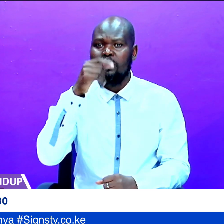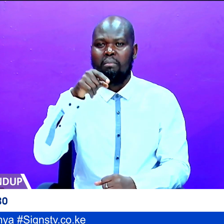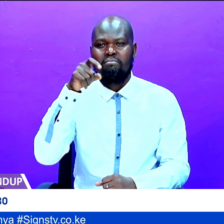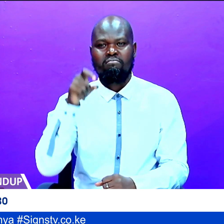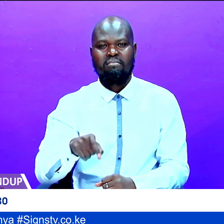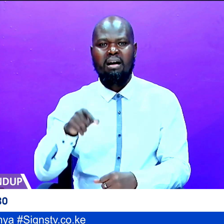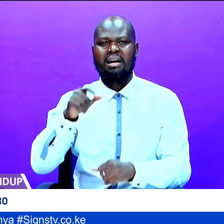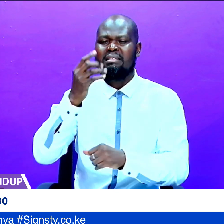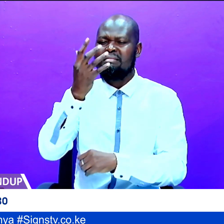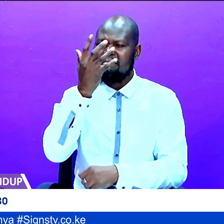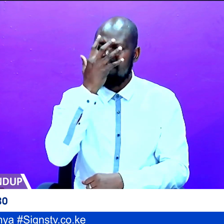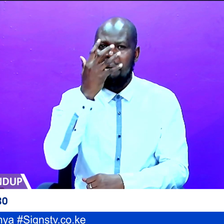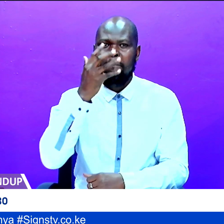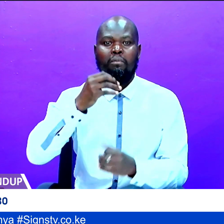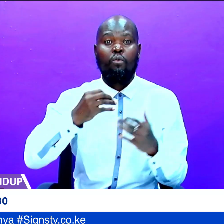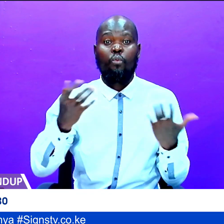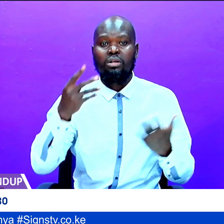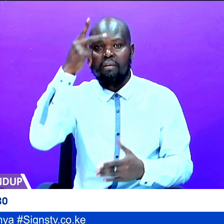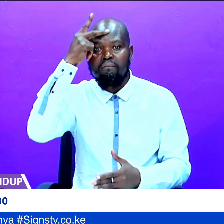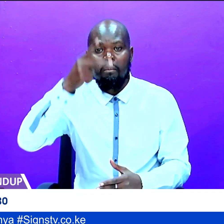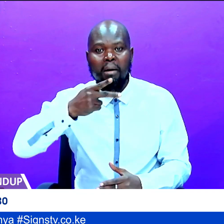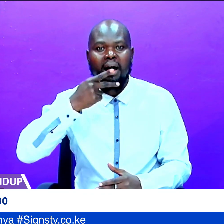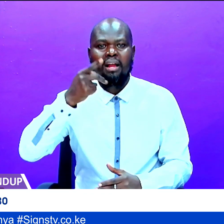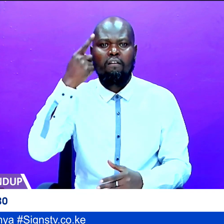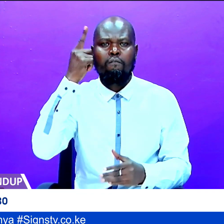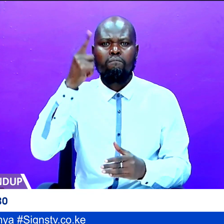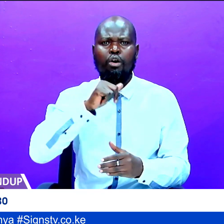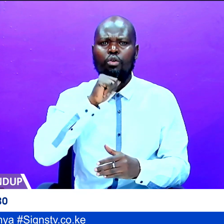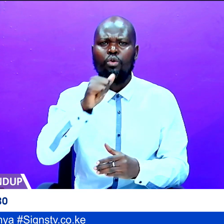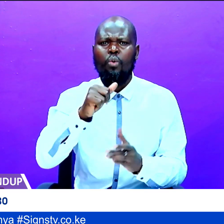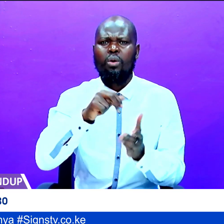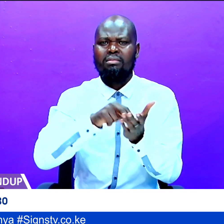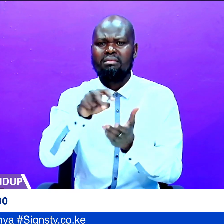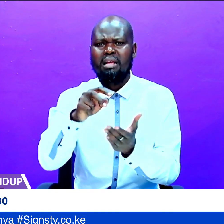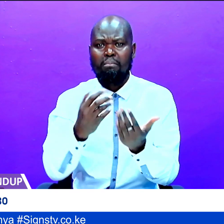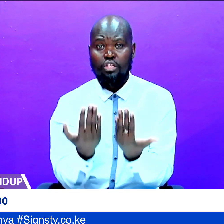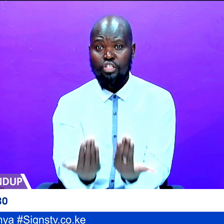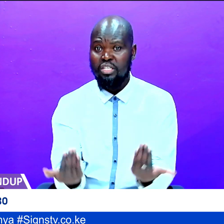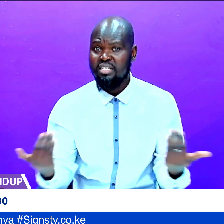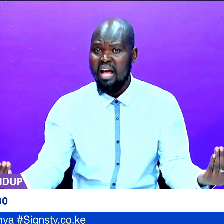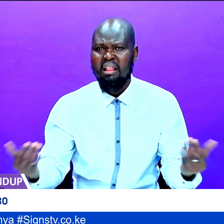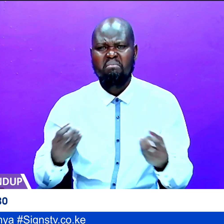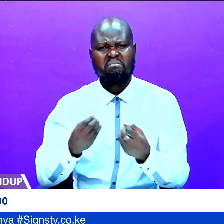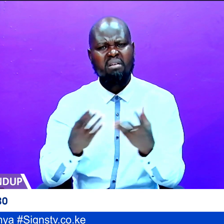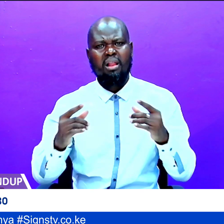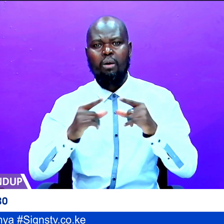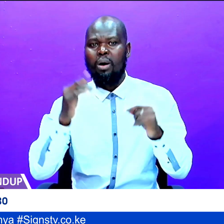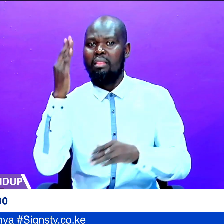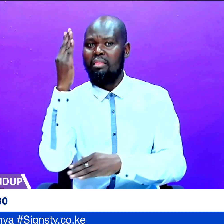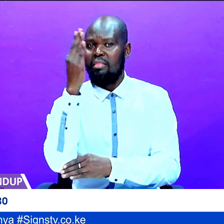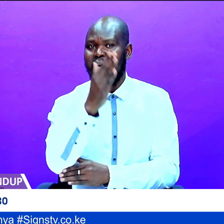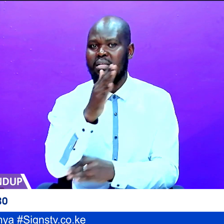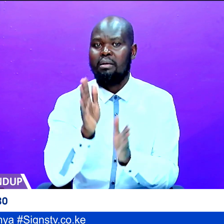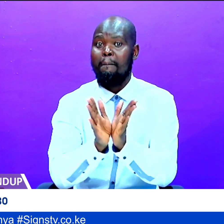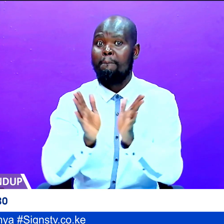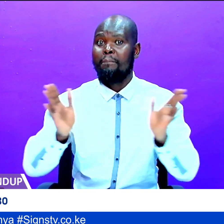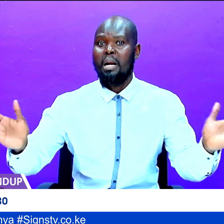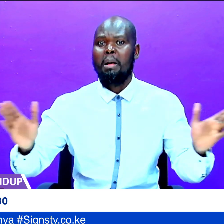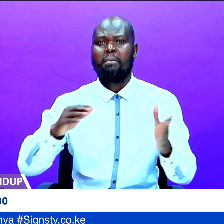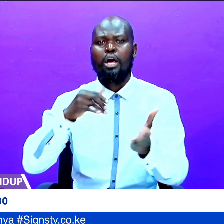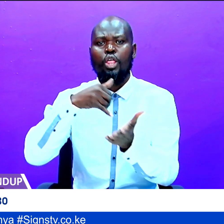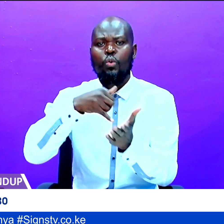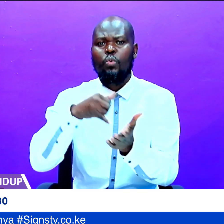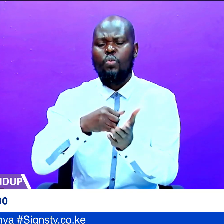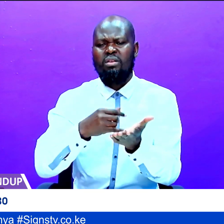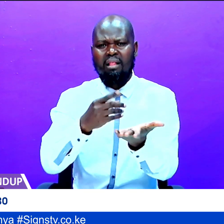remarks come just days after President Ruto controversially blamed parents for not raising their children